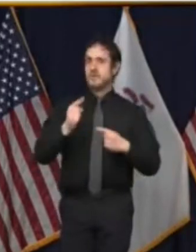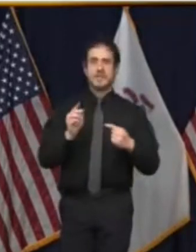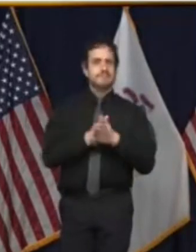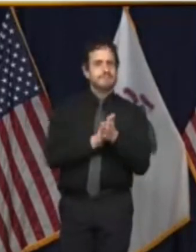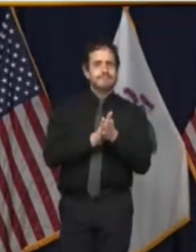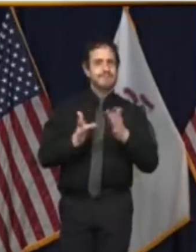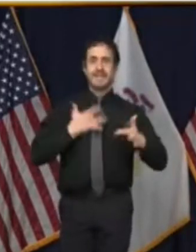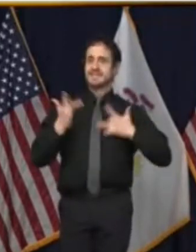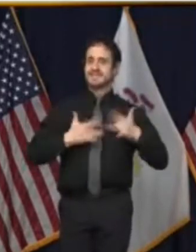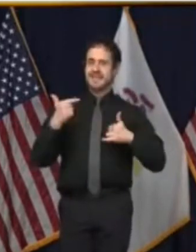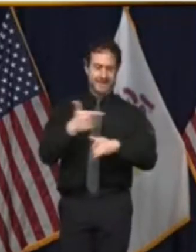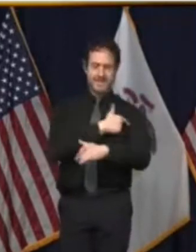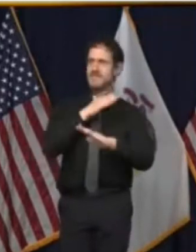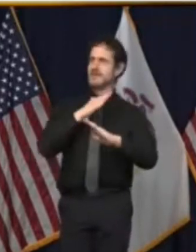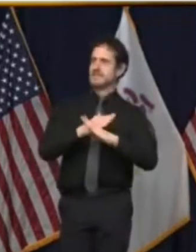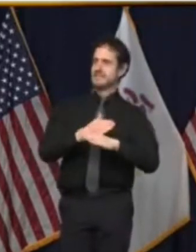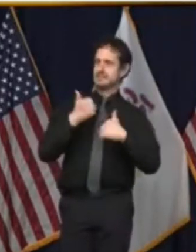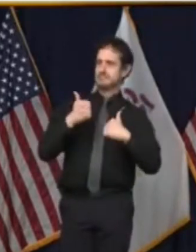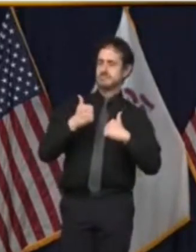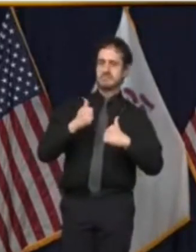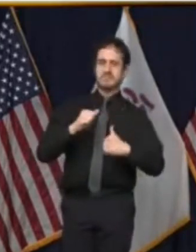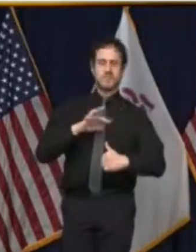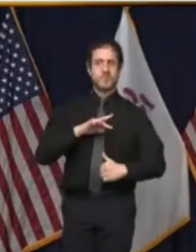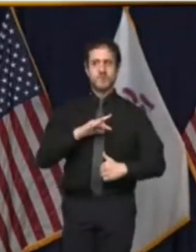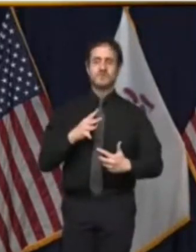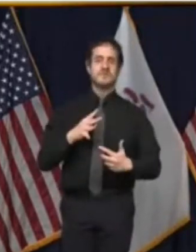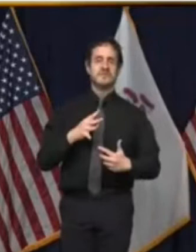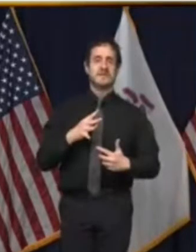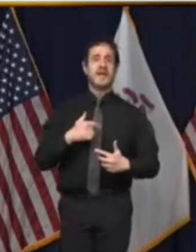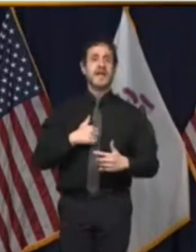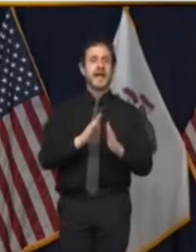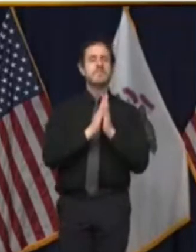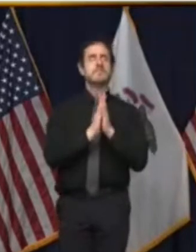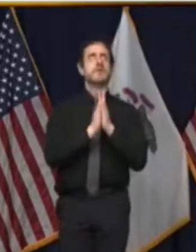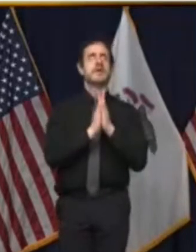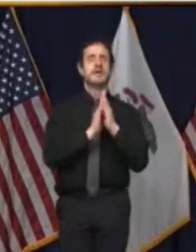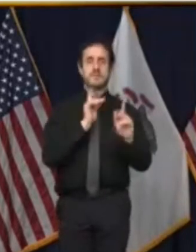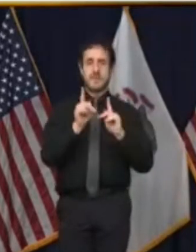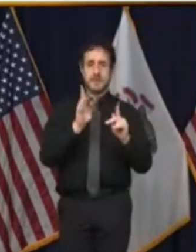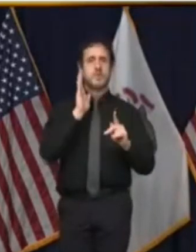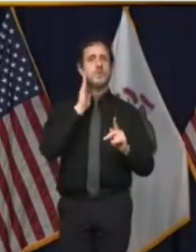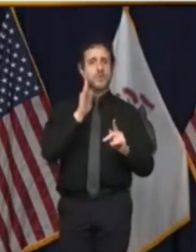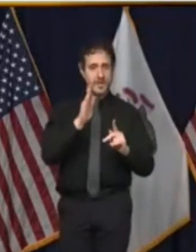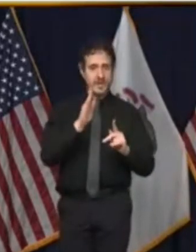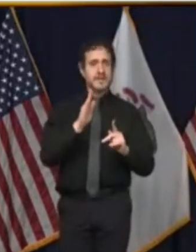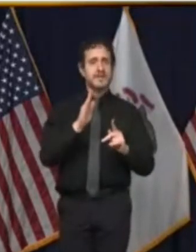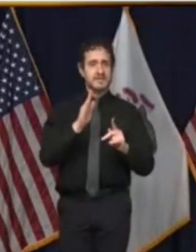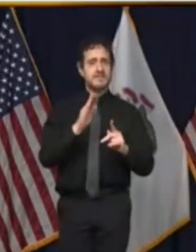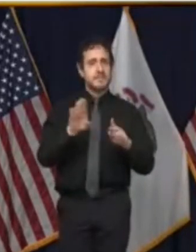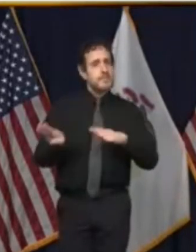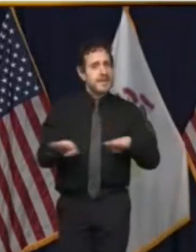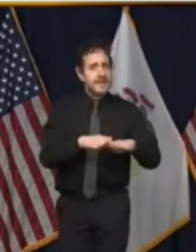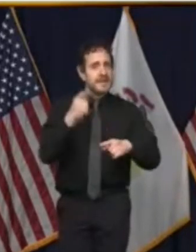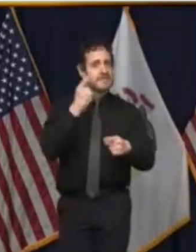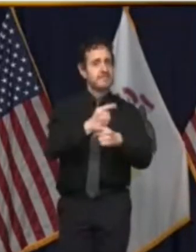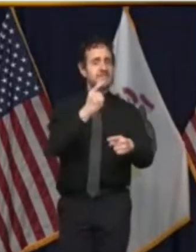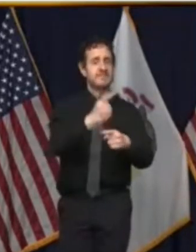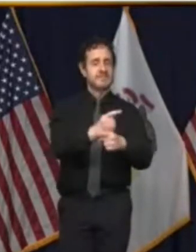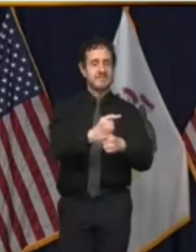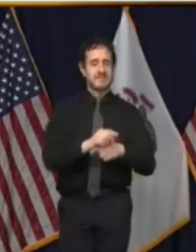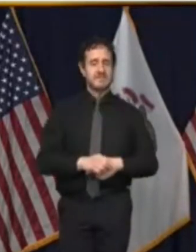excited about this. And I am prayerful that people will do what most